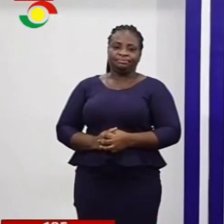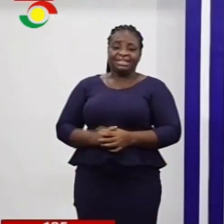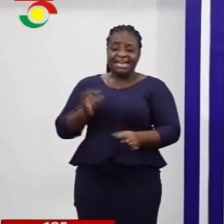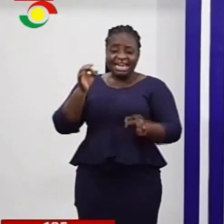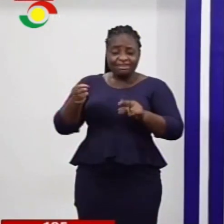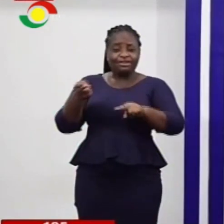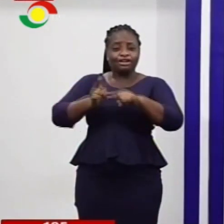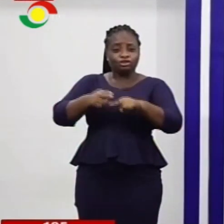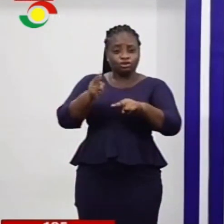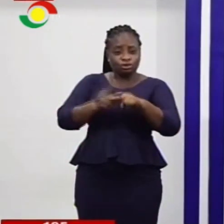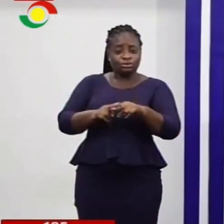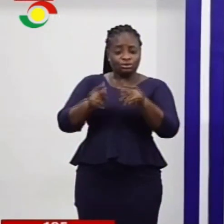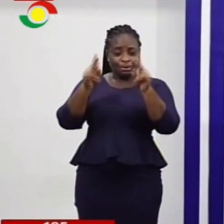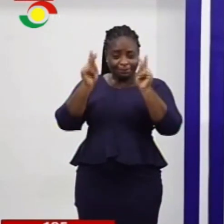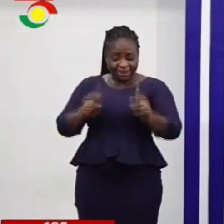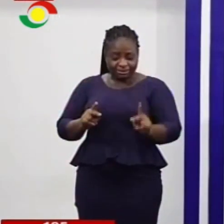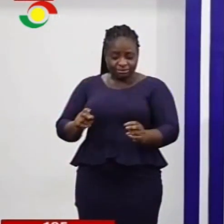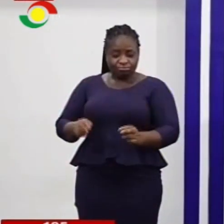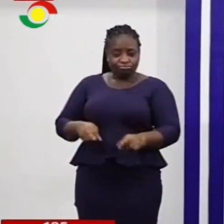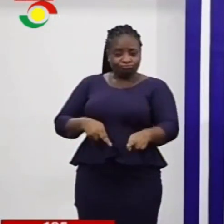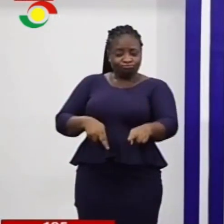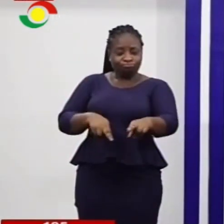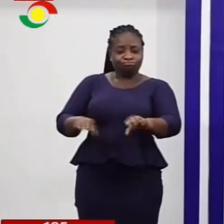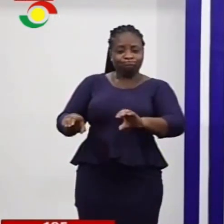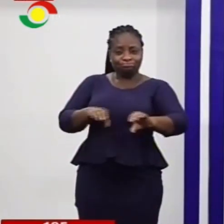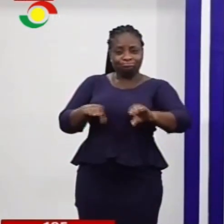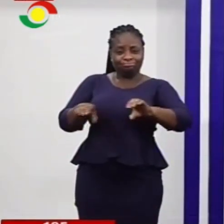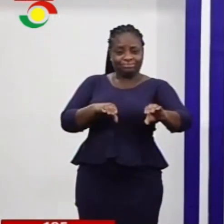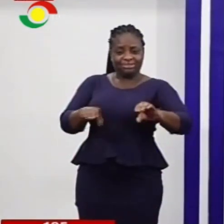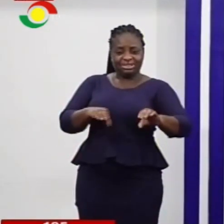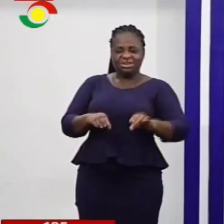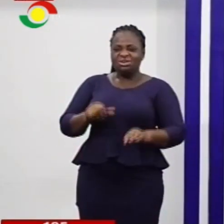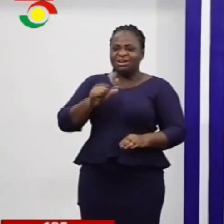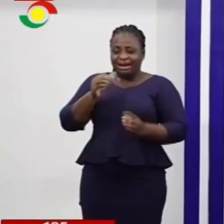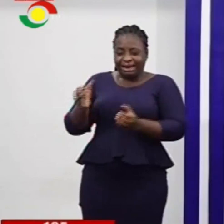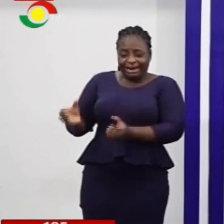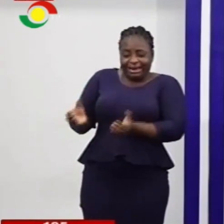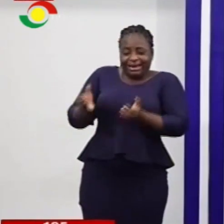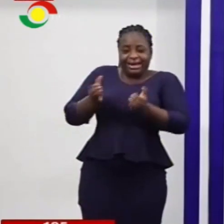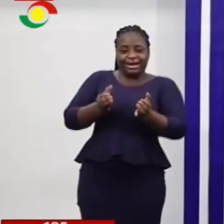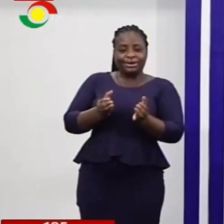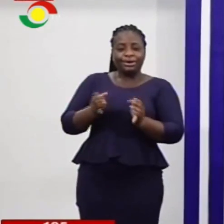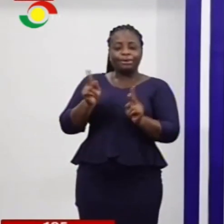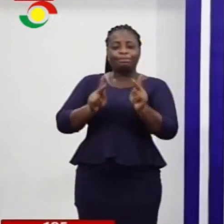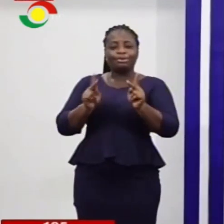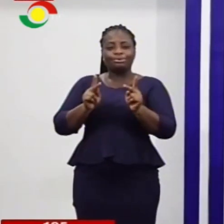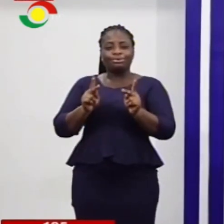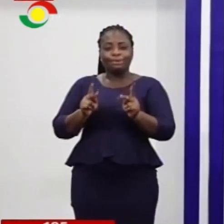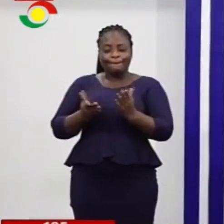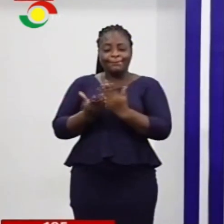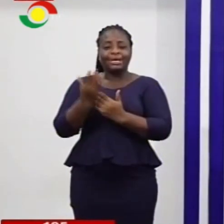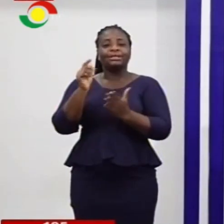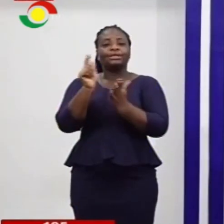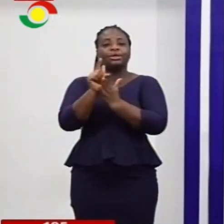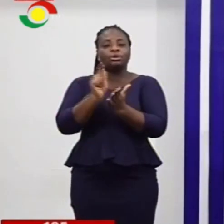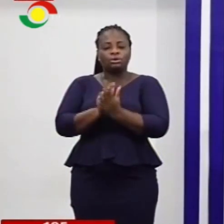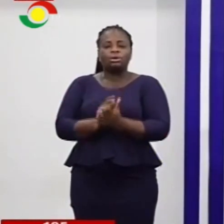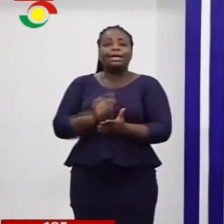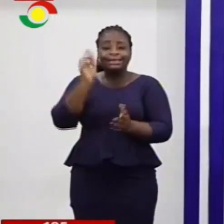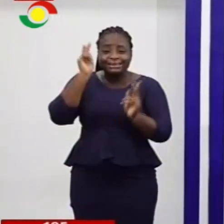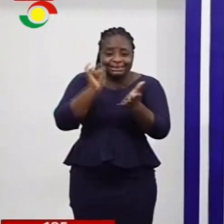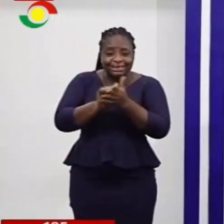trotter is moving on the road and is not carrying any person who is mandated by the law to move on the road, we shall turn him